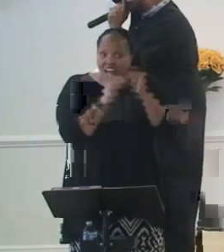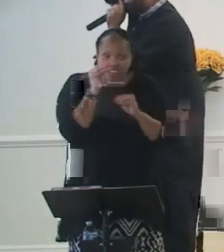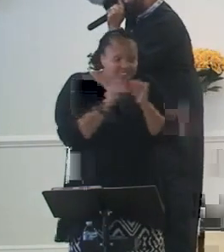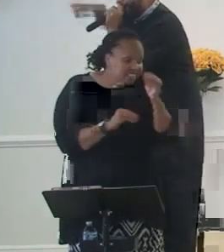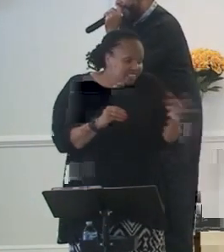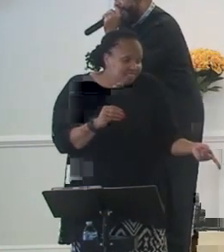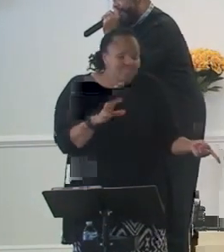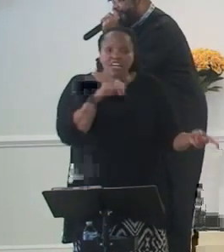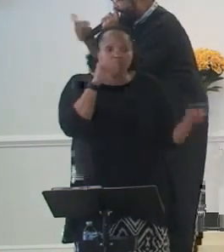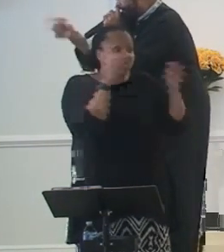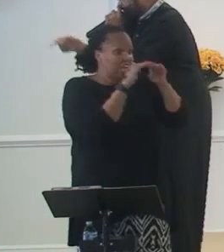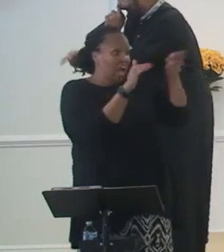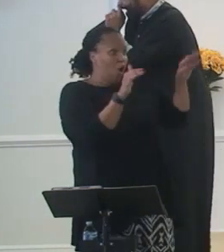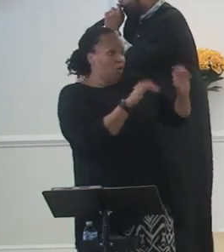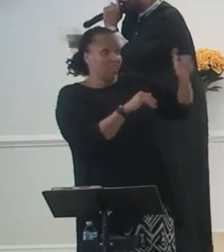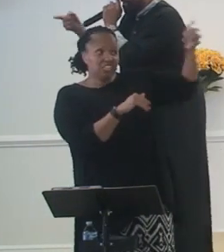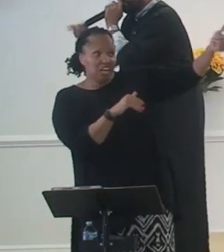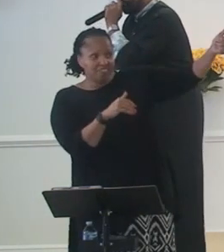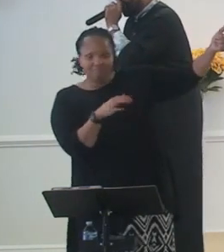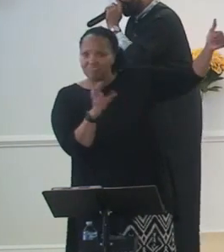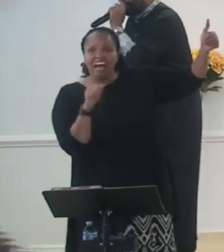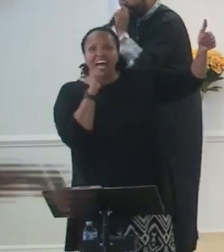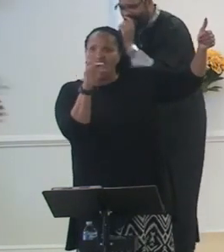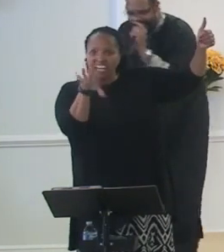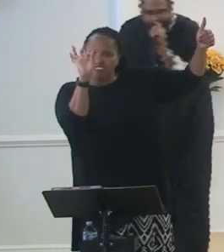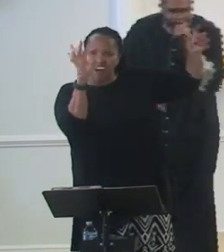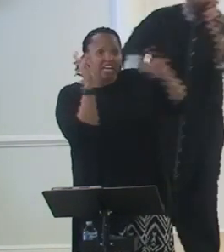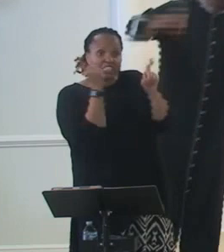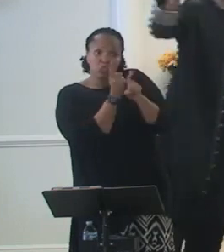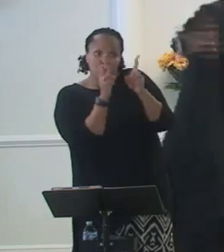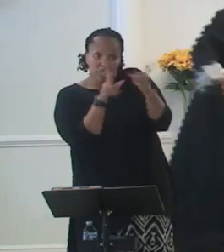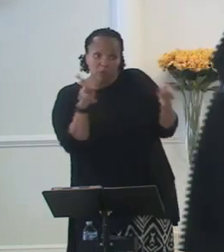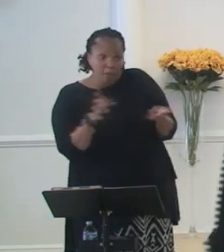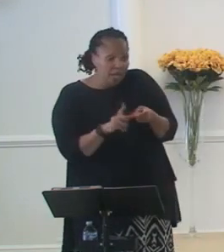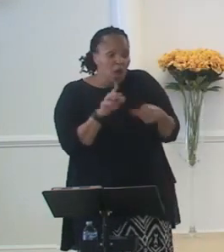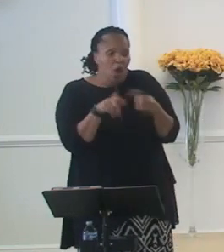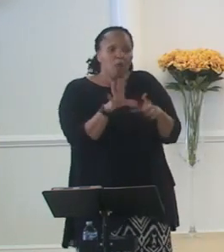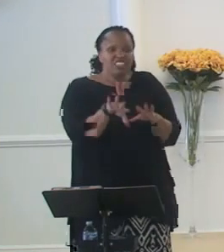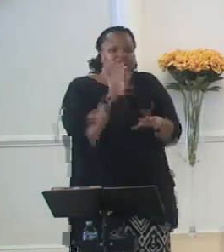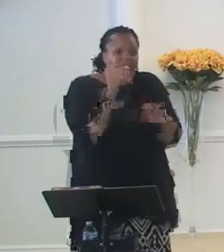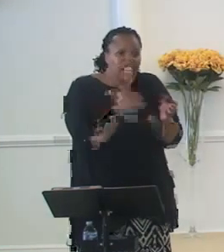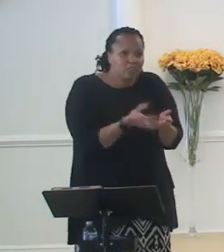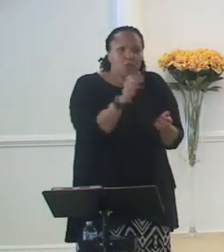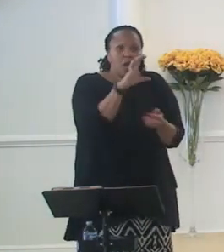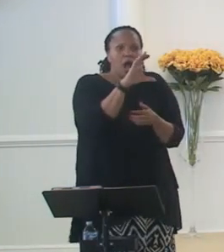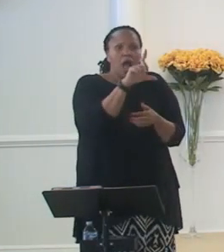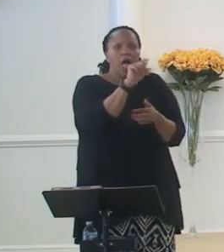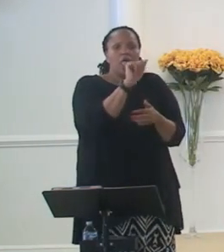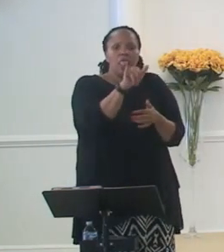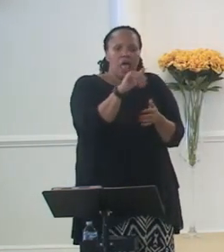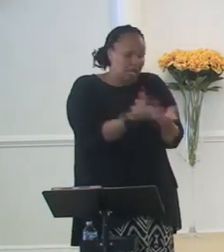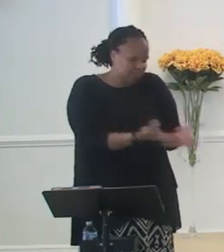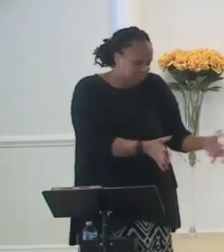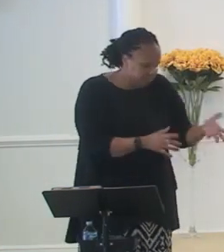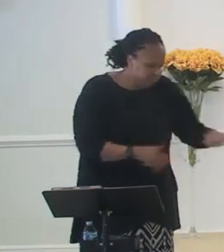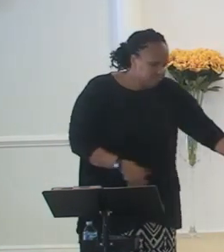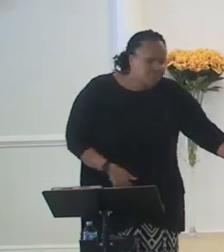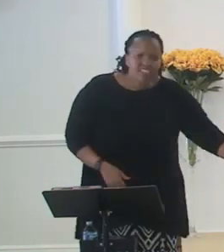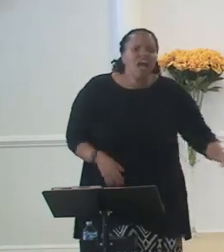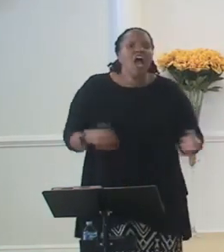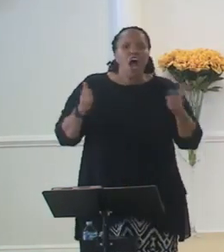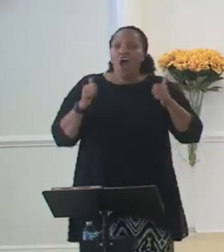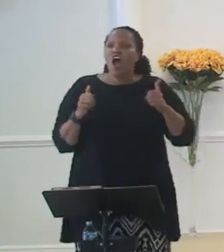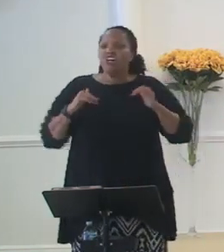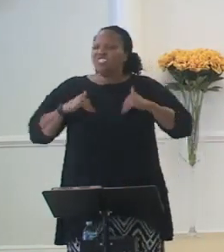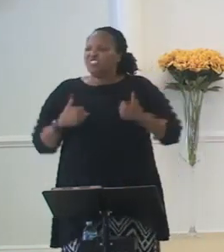on a shelf. I didn't find you a vessel of honor. When I found you, you was a lump of clay. Are you tired of molding